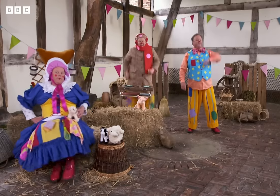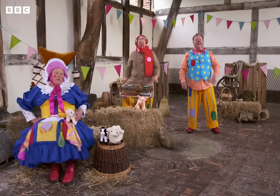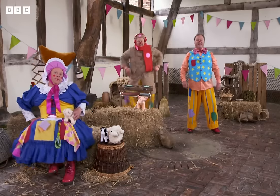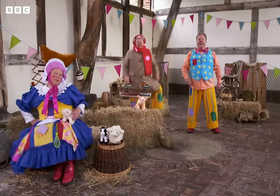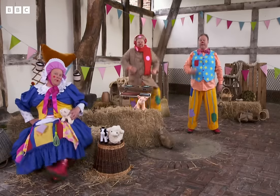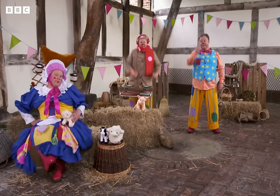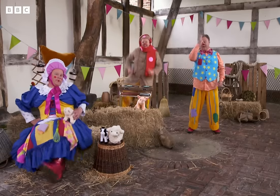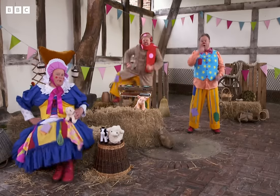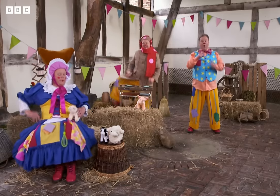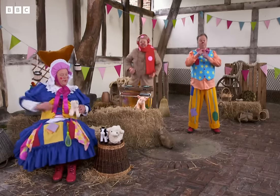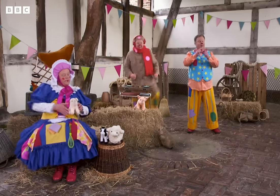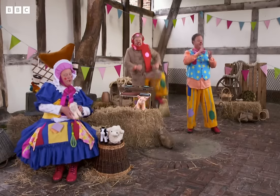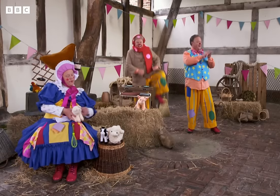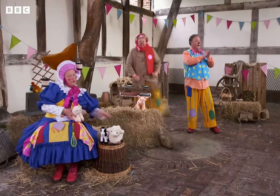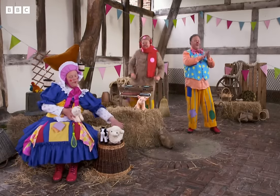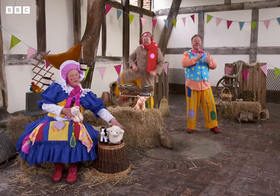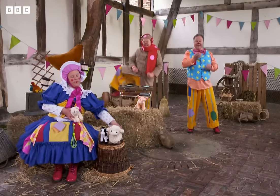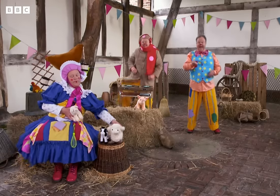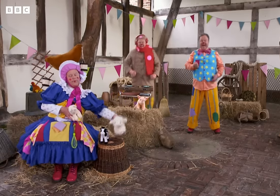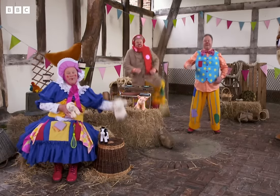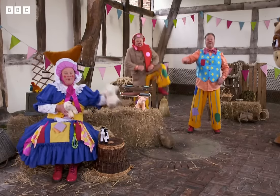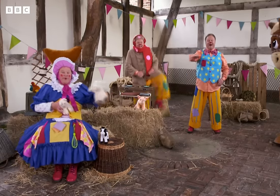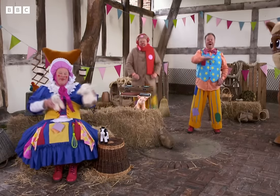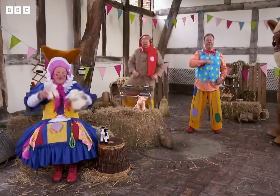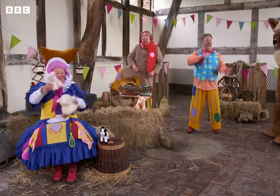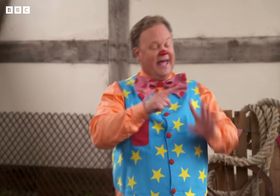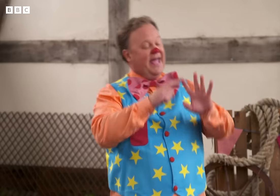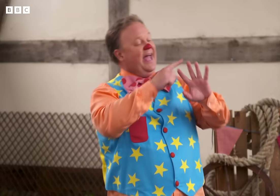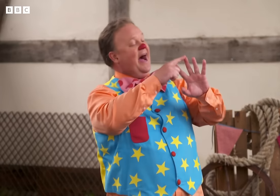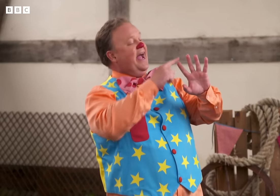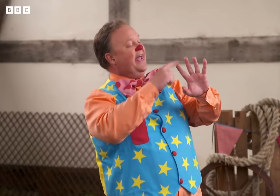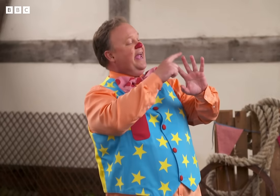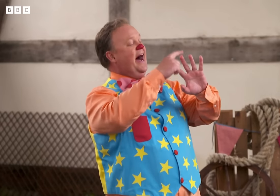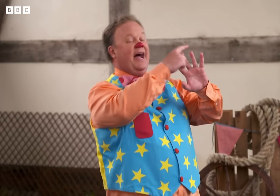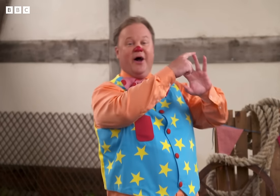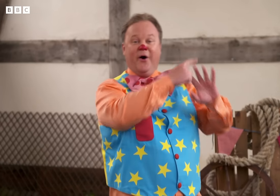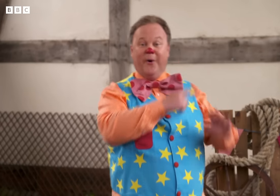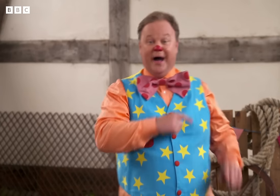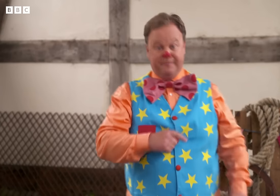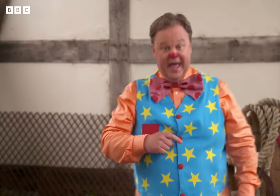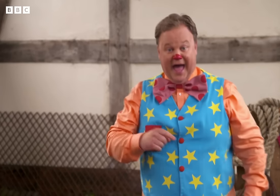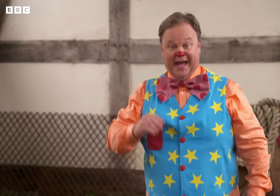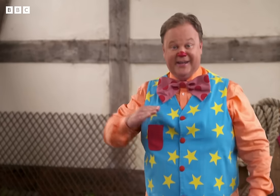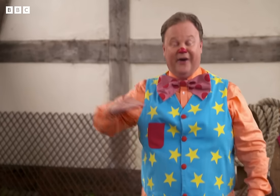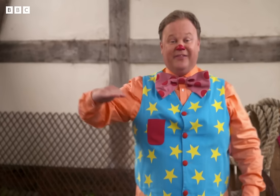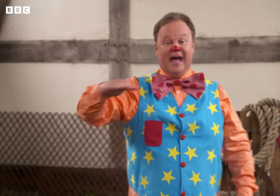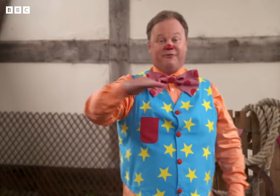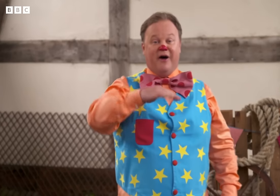Spotty. Old MacDonald had a farm, E-I-E-I-O. And on that farm